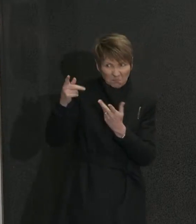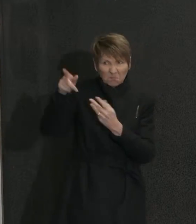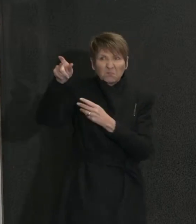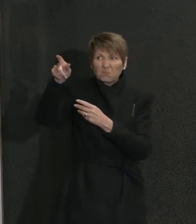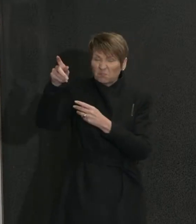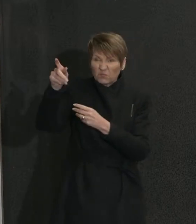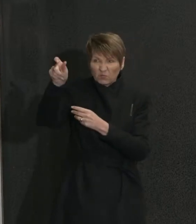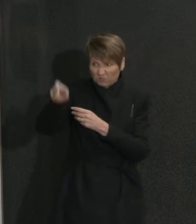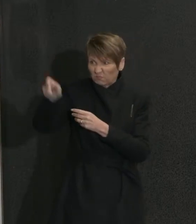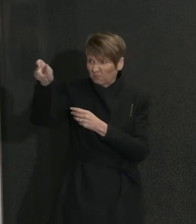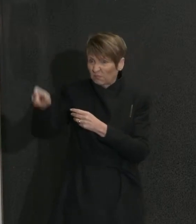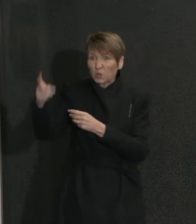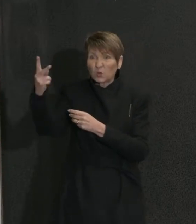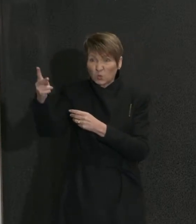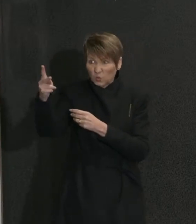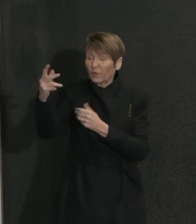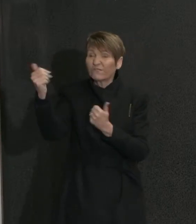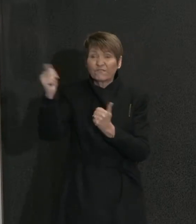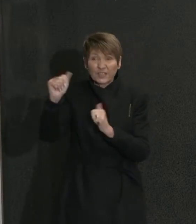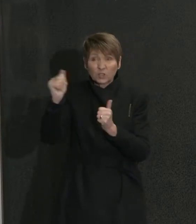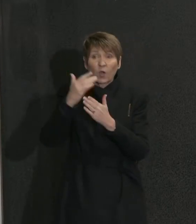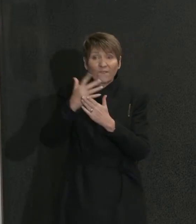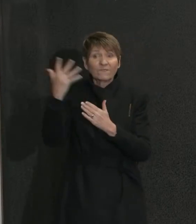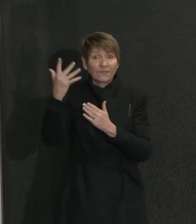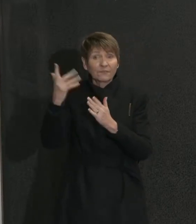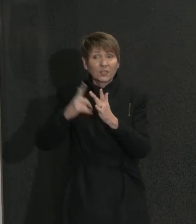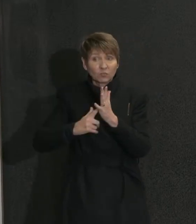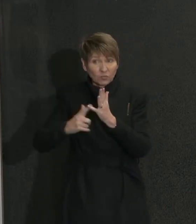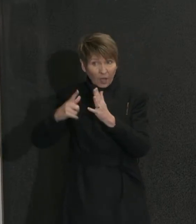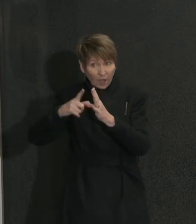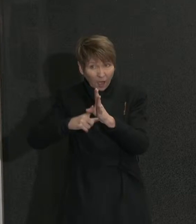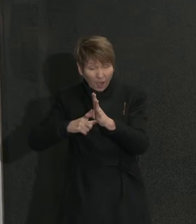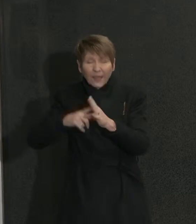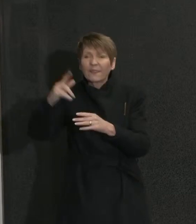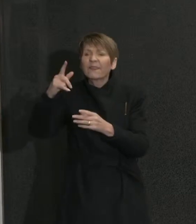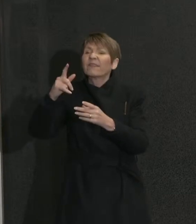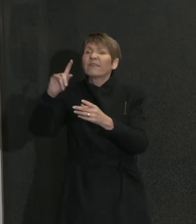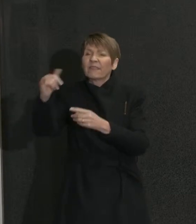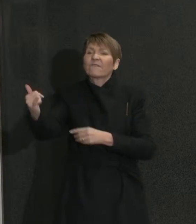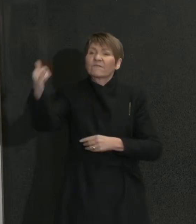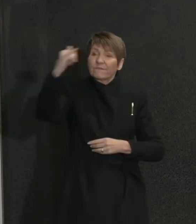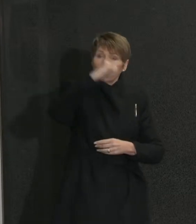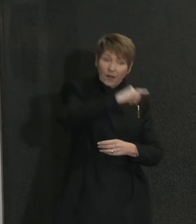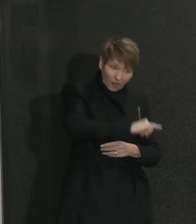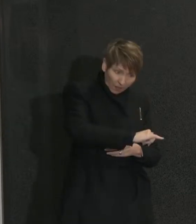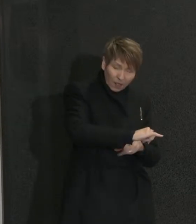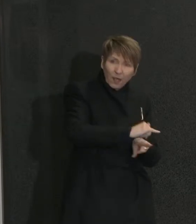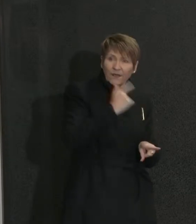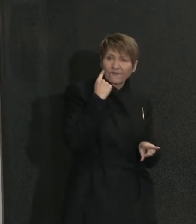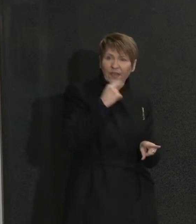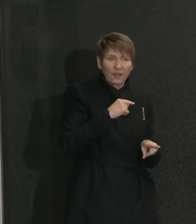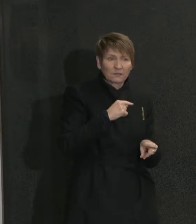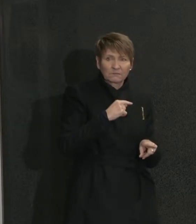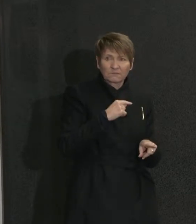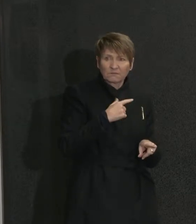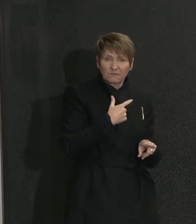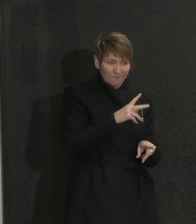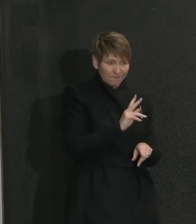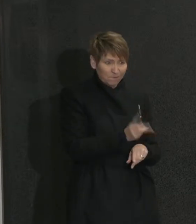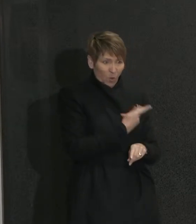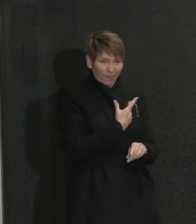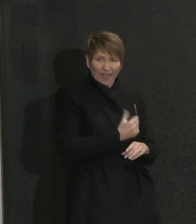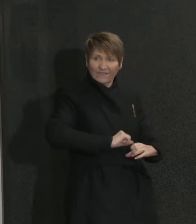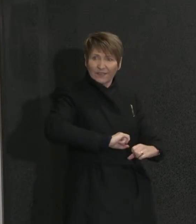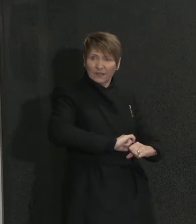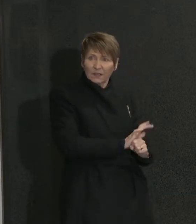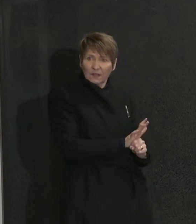on the plane and came here. What we know is that they've given us a positive detect. We're doing some serology work with them to try